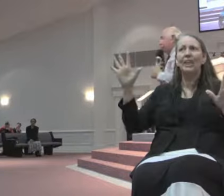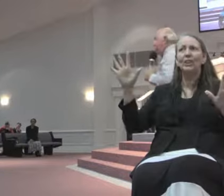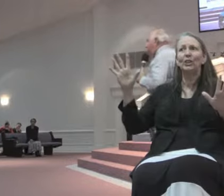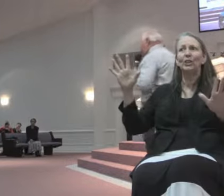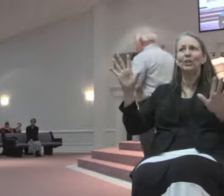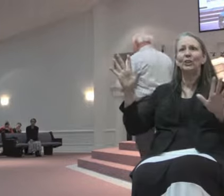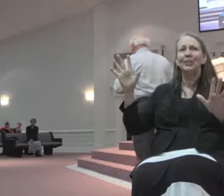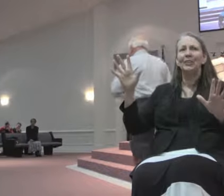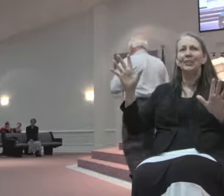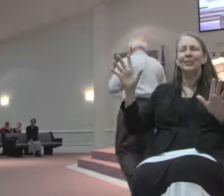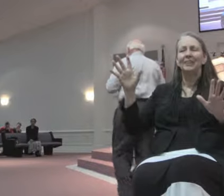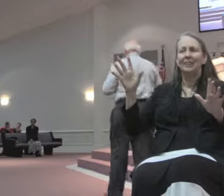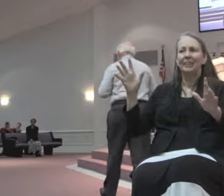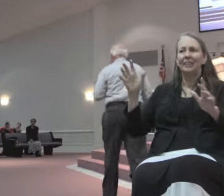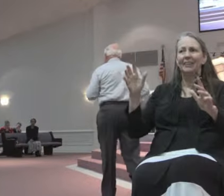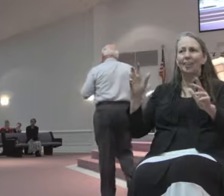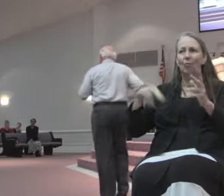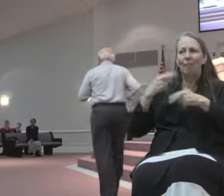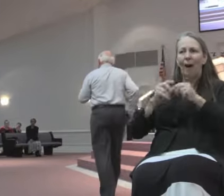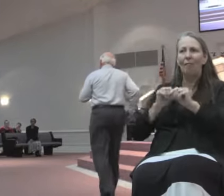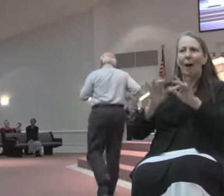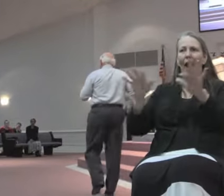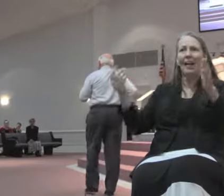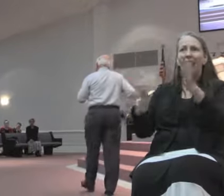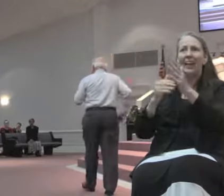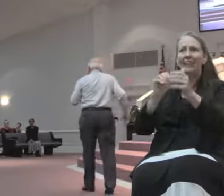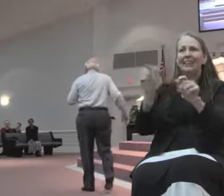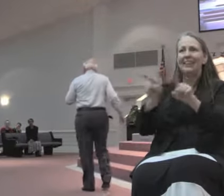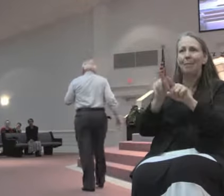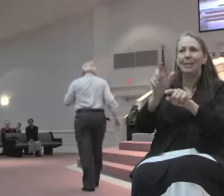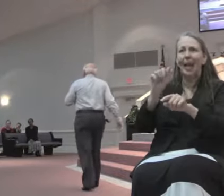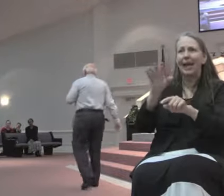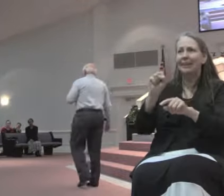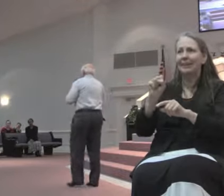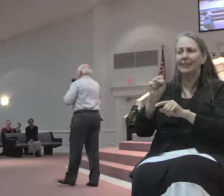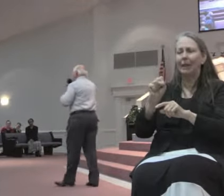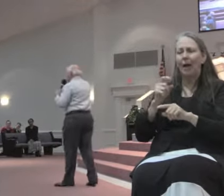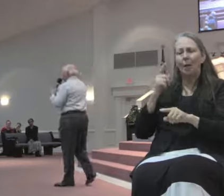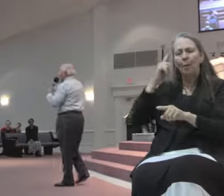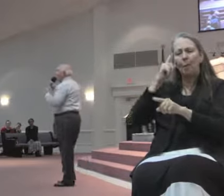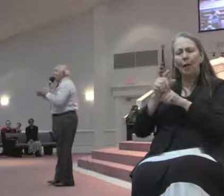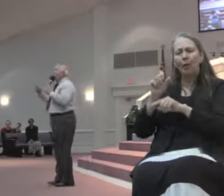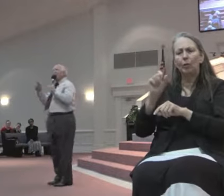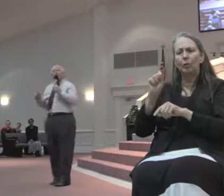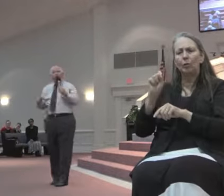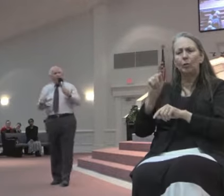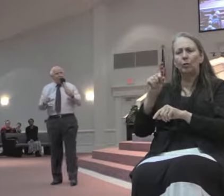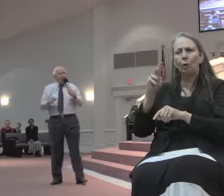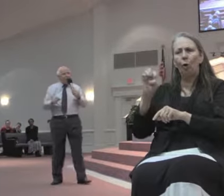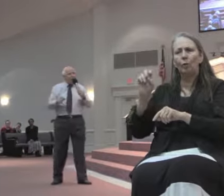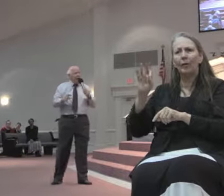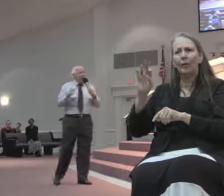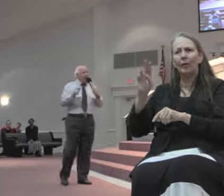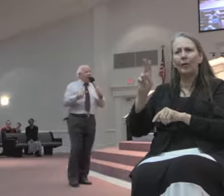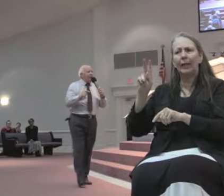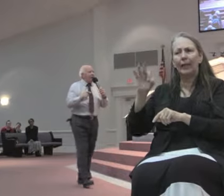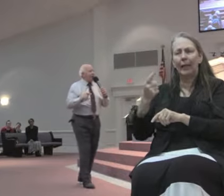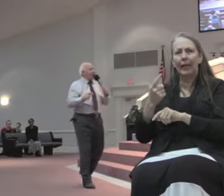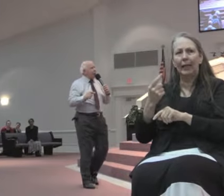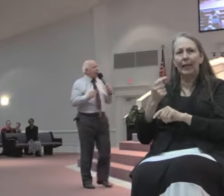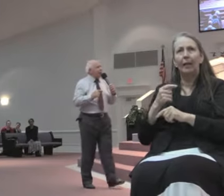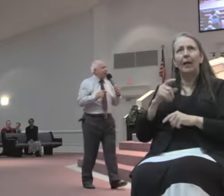few days ago, I listened to Brother Stone King, and his opinion was that when Israel become a nation in